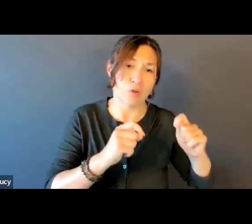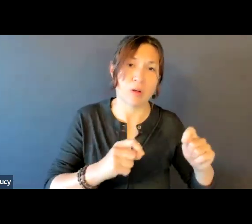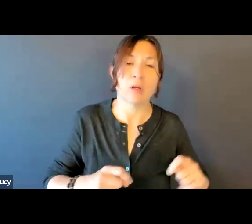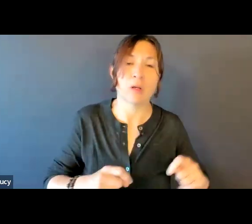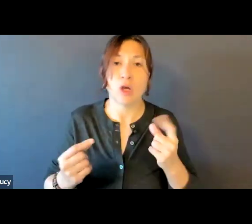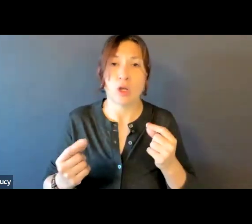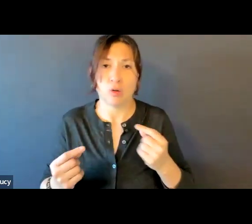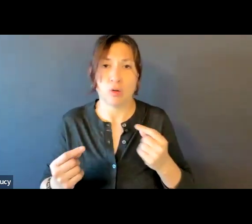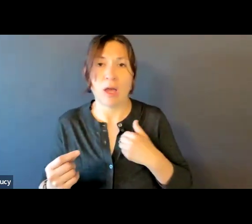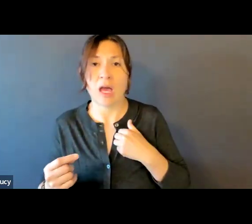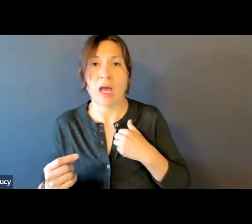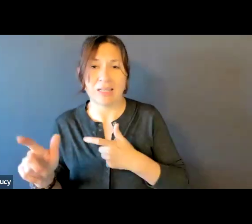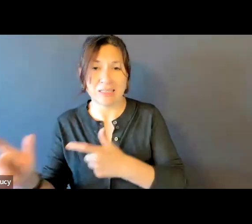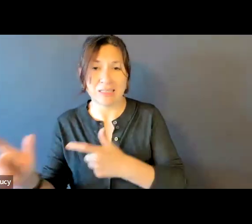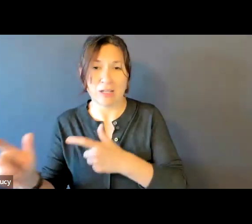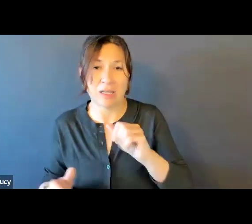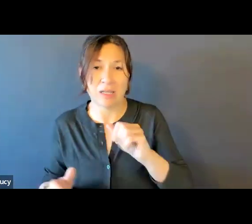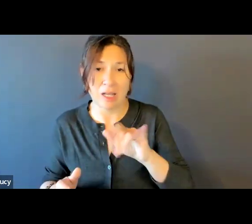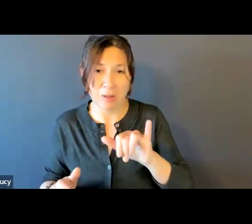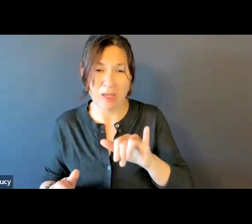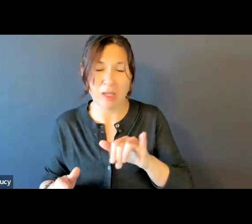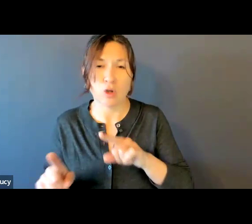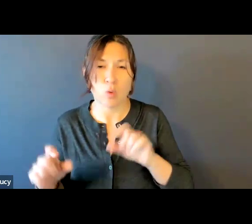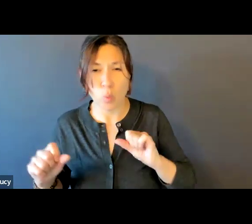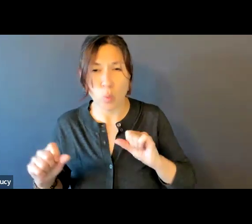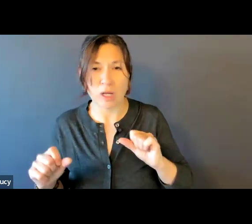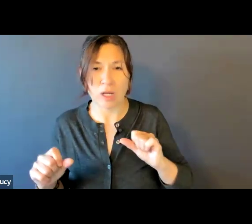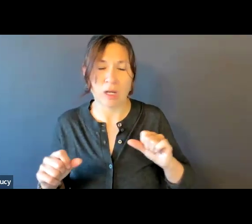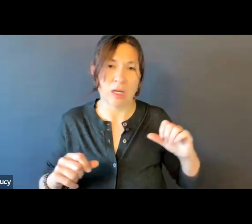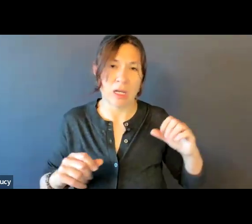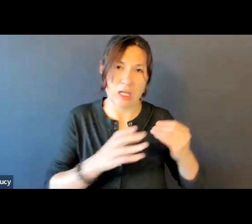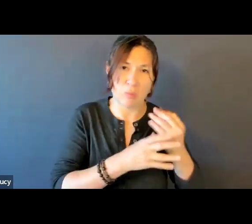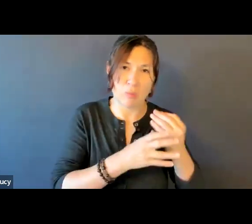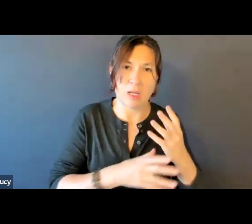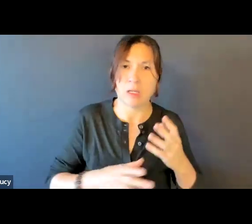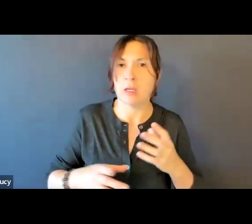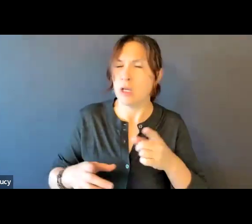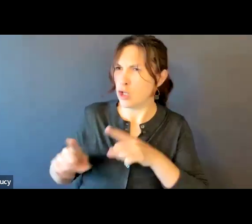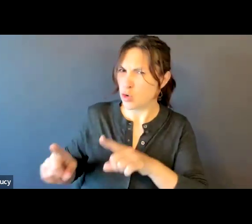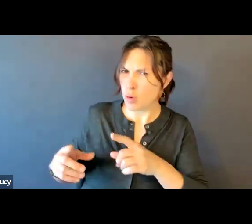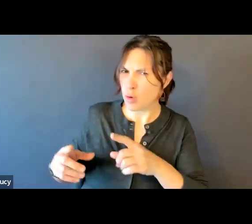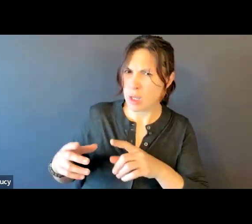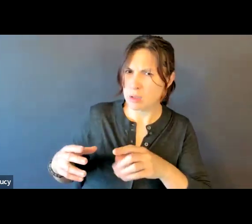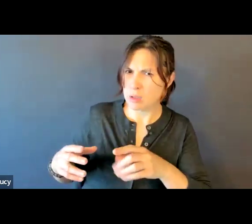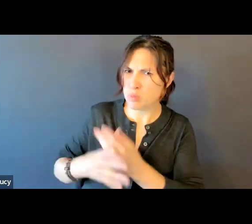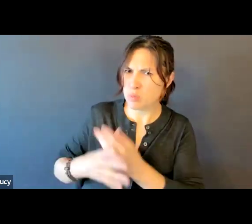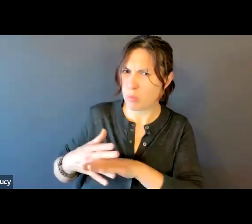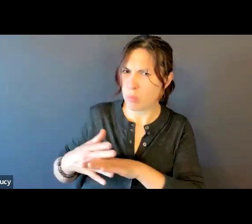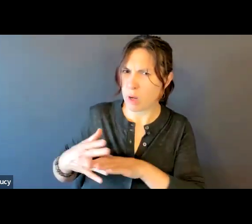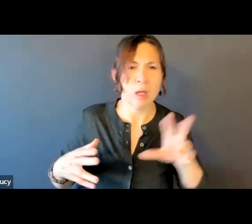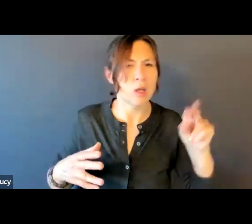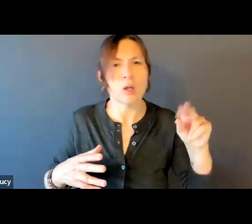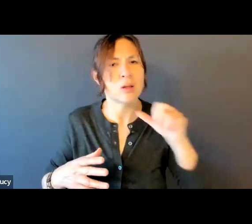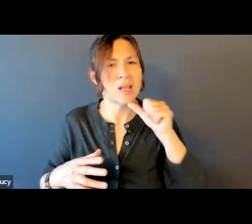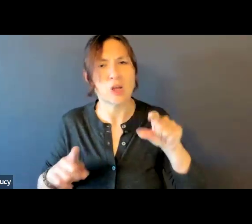winter and the spring, last spring. So we do Those are have. during the vacations, right? I didn't mean to interrupt, but We chose not to do the vacation week. We chose to do